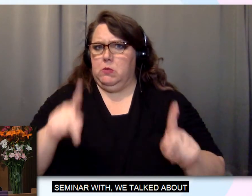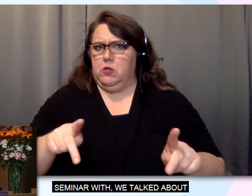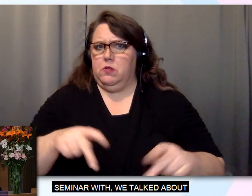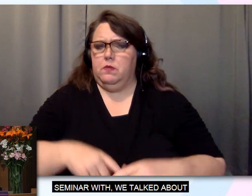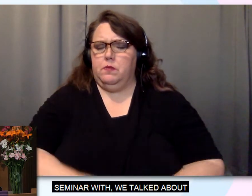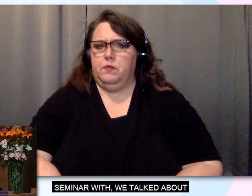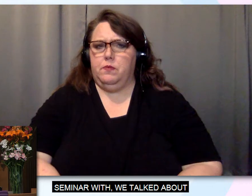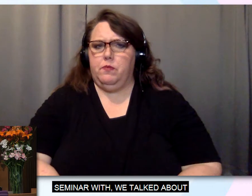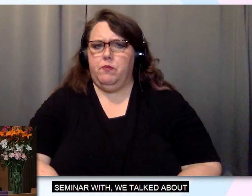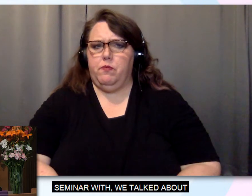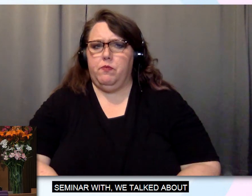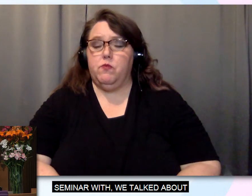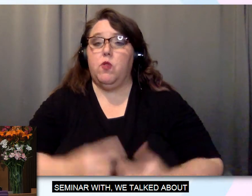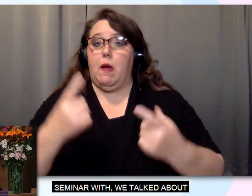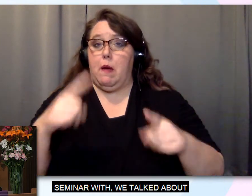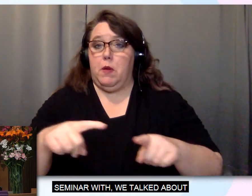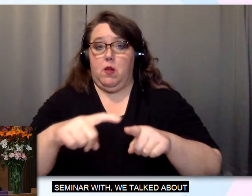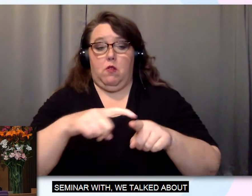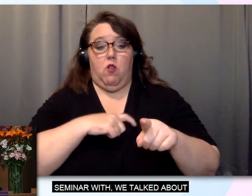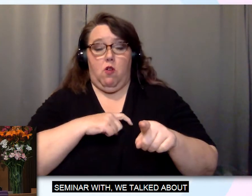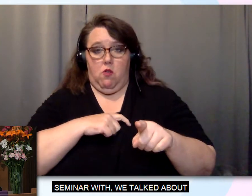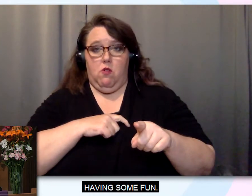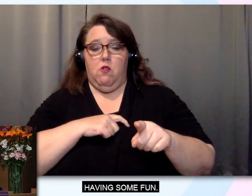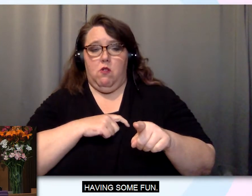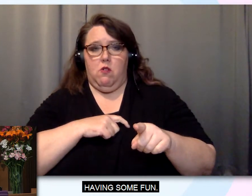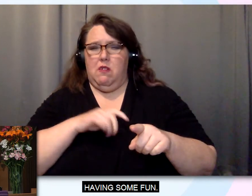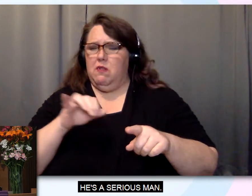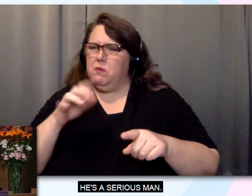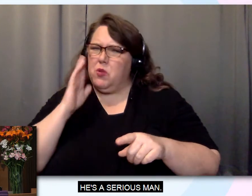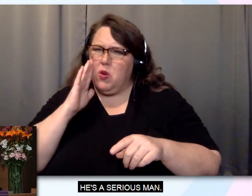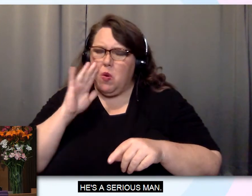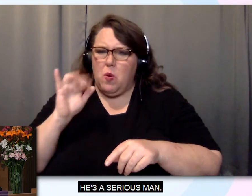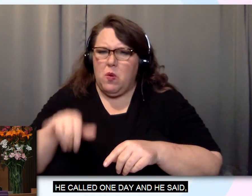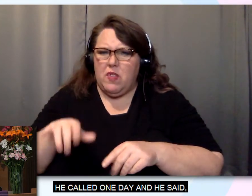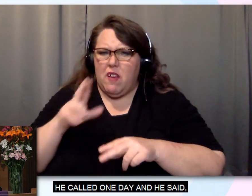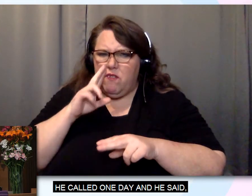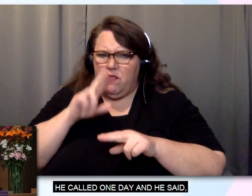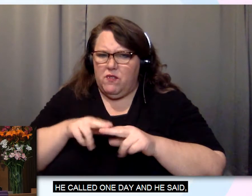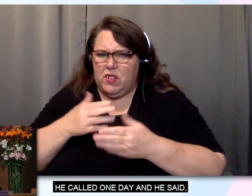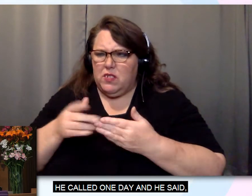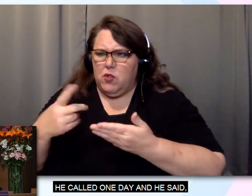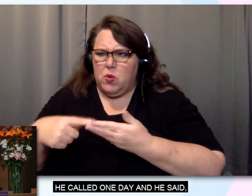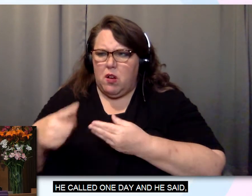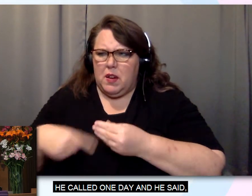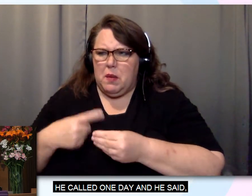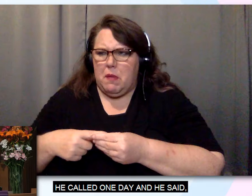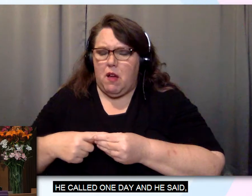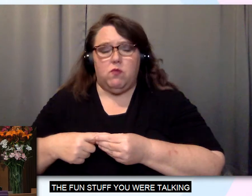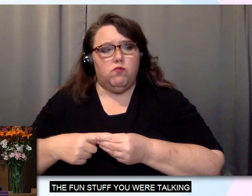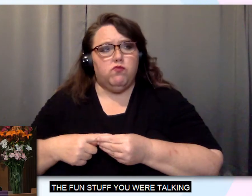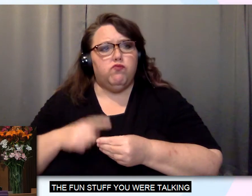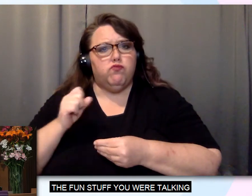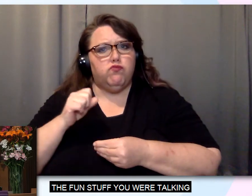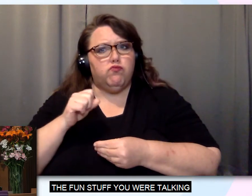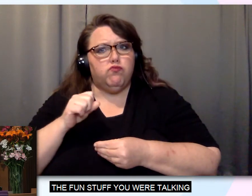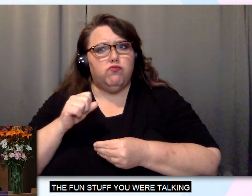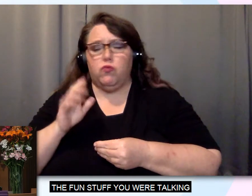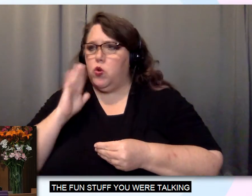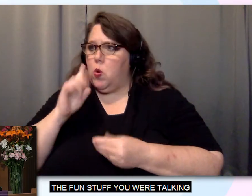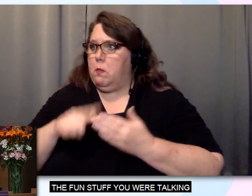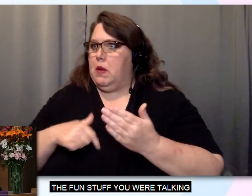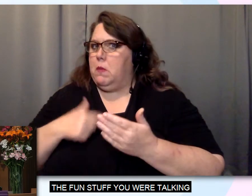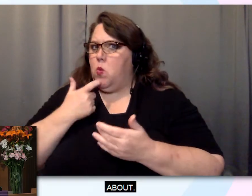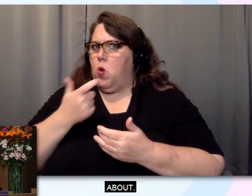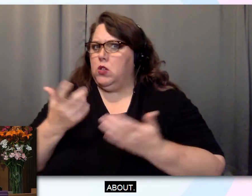very serious man. So he called one day and said, you know, that fun stuff you were talking about. I said, yeah. He said, you know what I've been